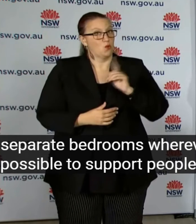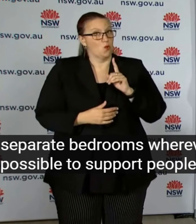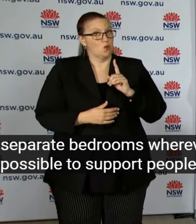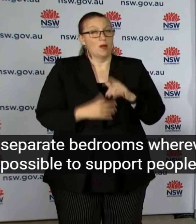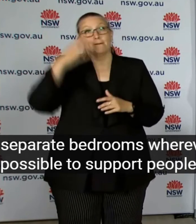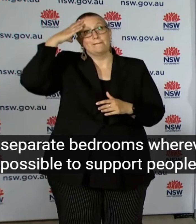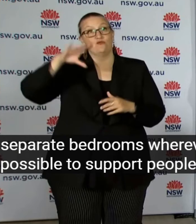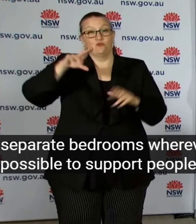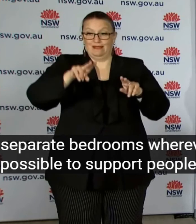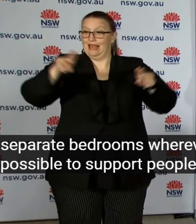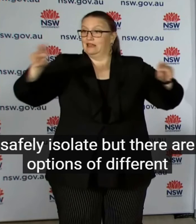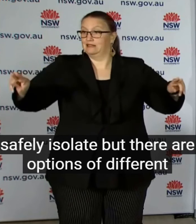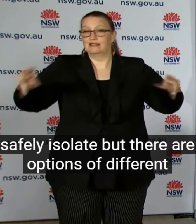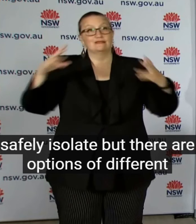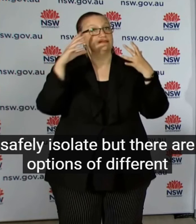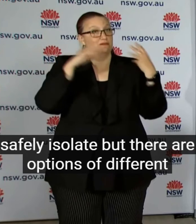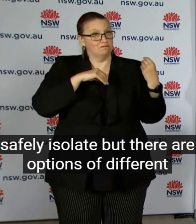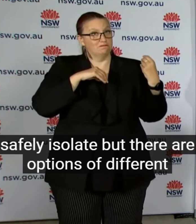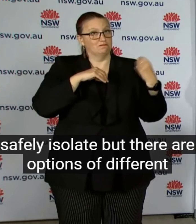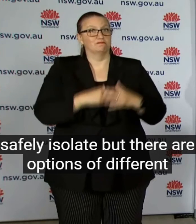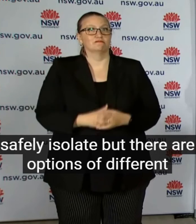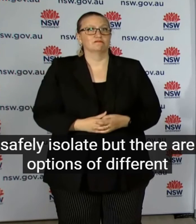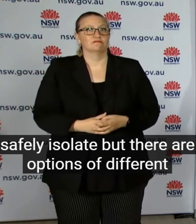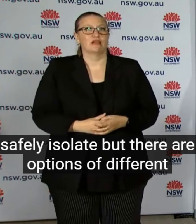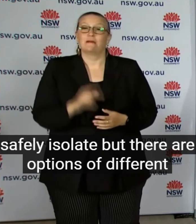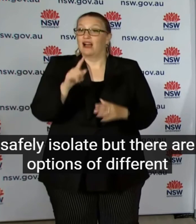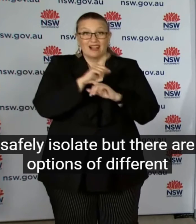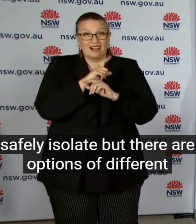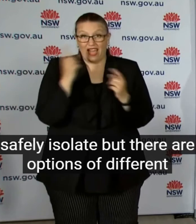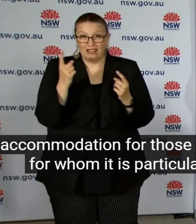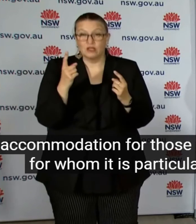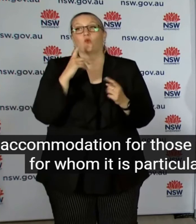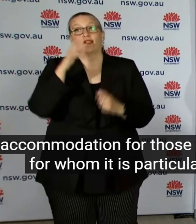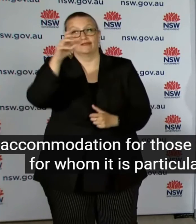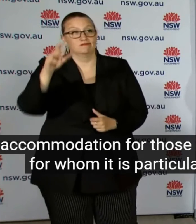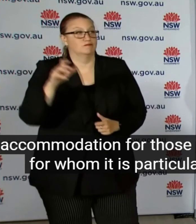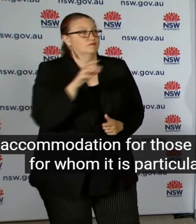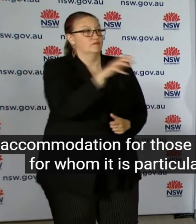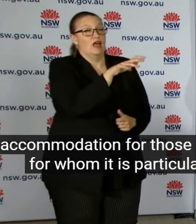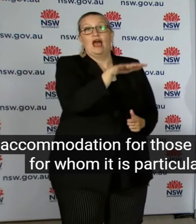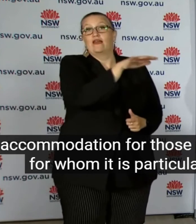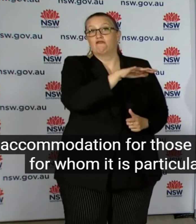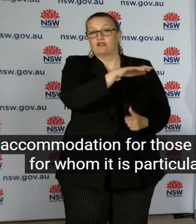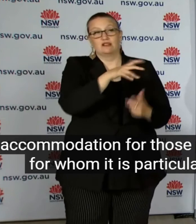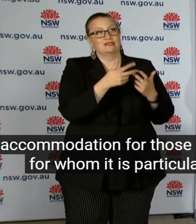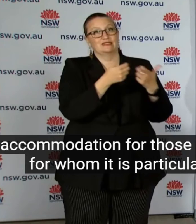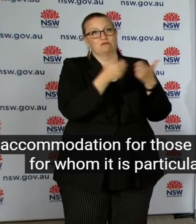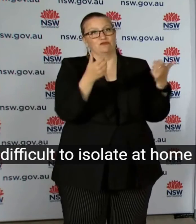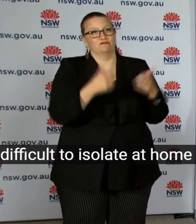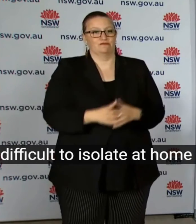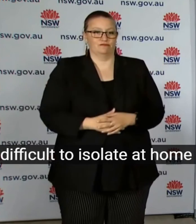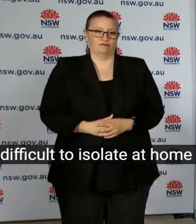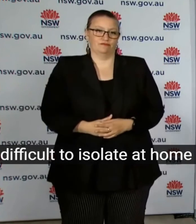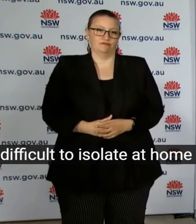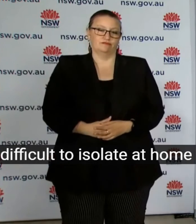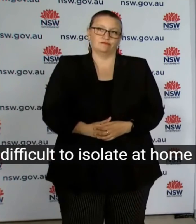isolate. But there are options of different accommodation for those people for whom it is particularly difficult to isolate at home.